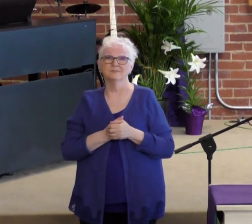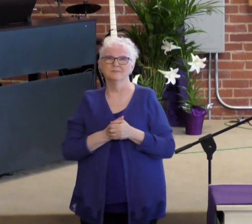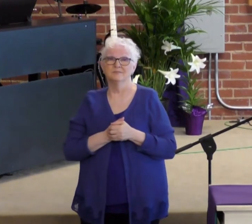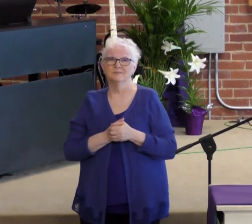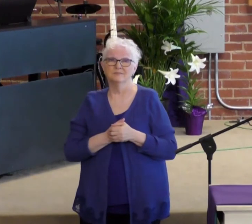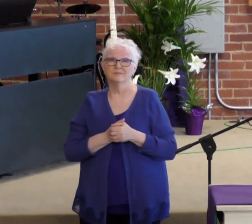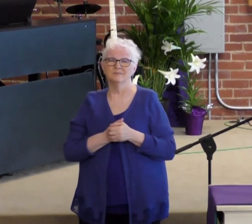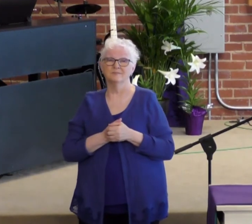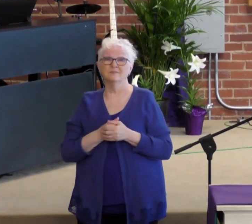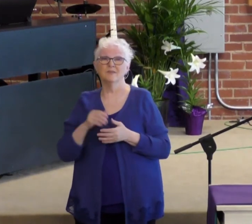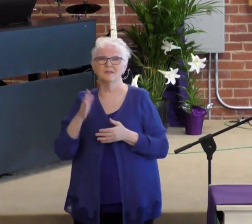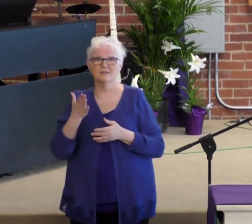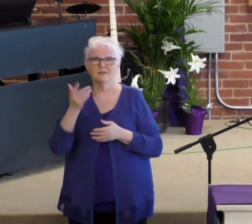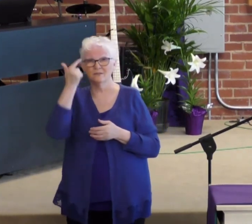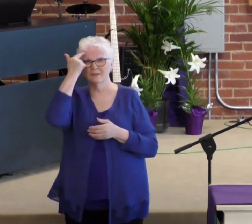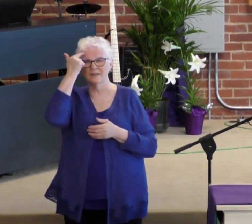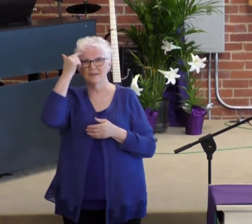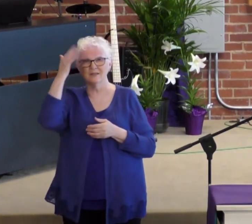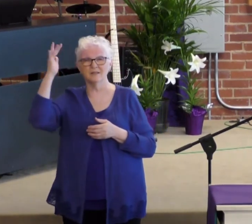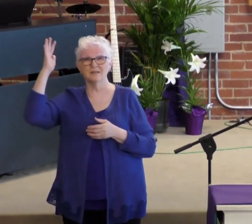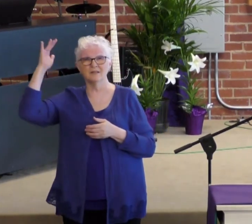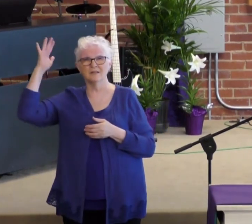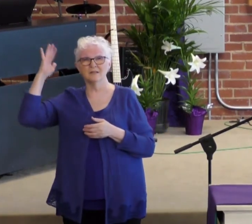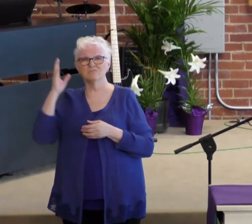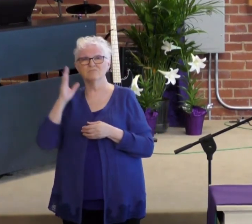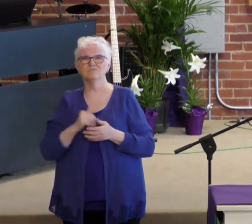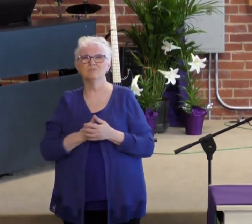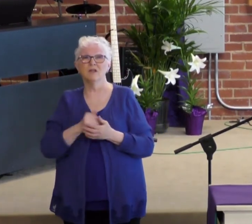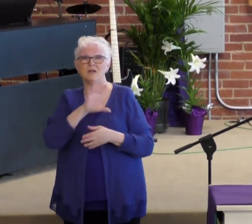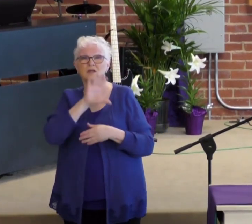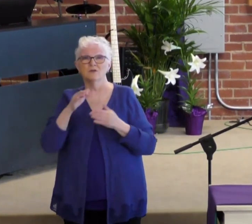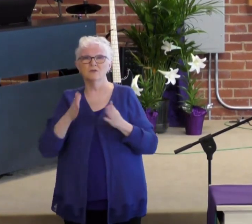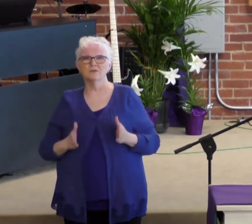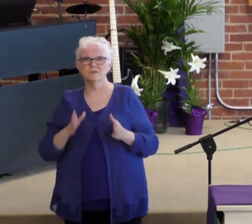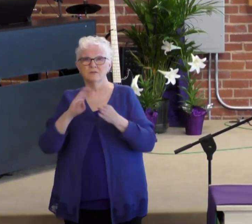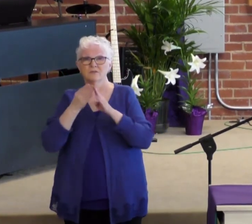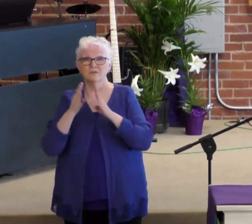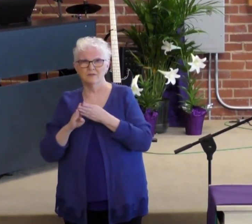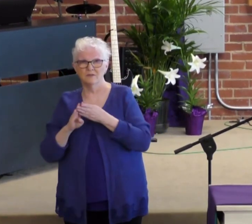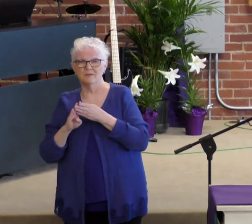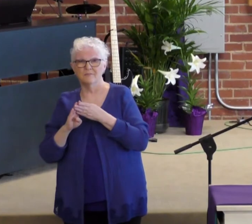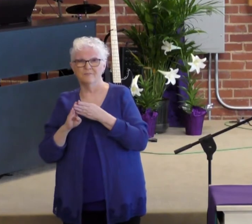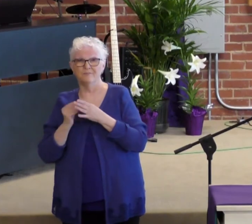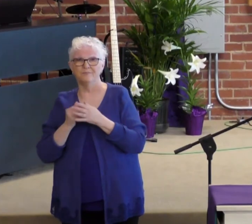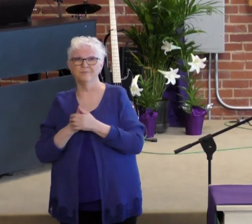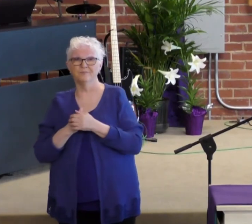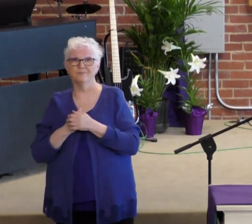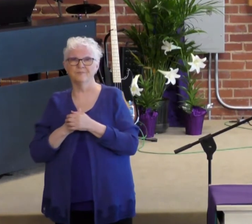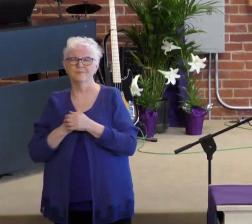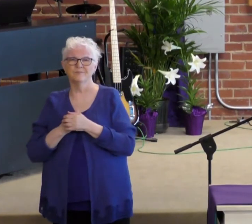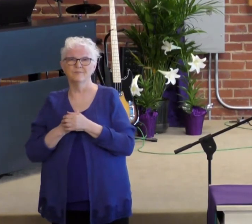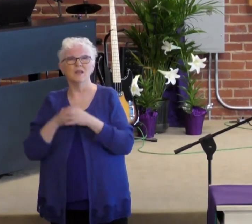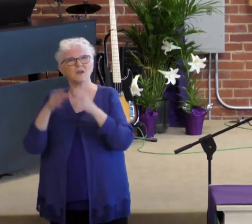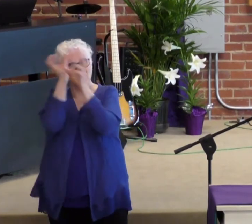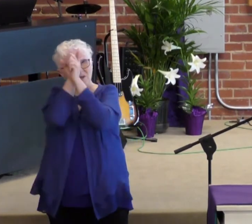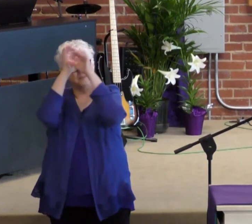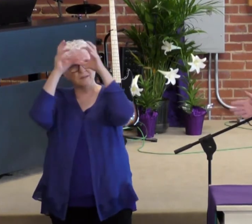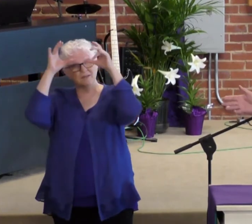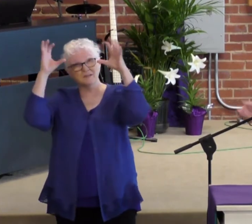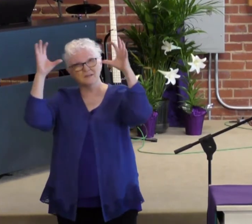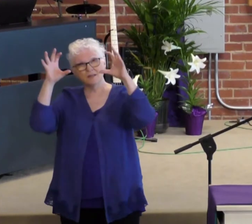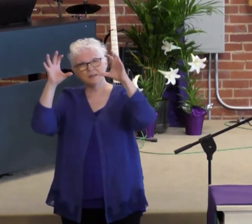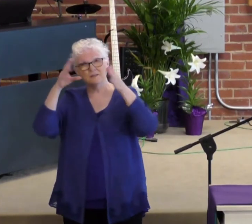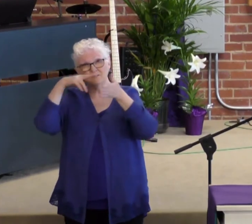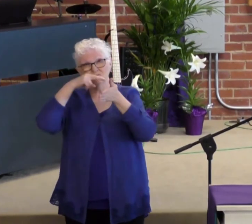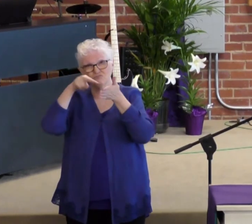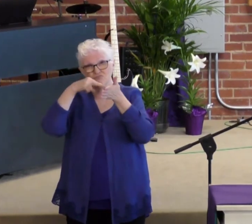So we want to think back to the early Christian community that I've been discussing here. We imagine them, as we read the